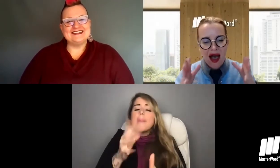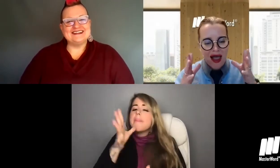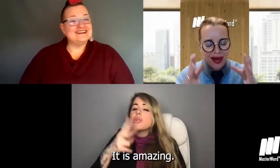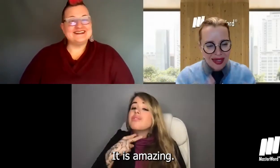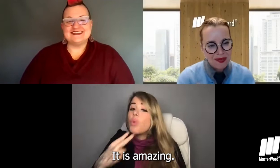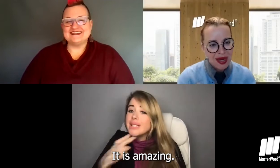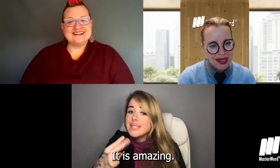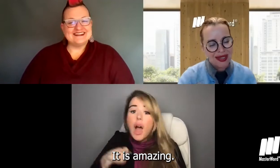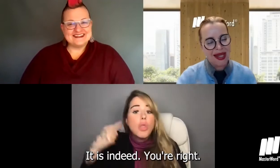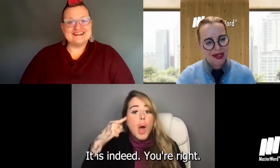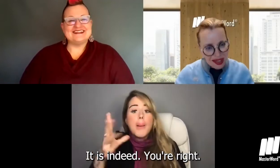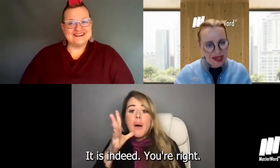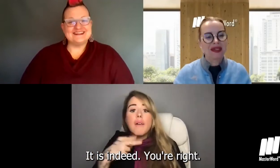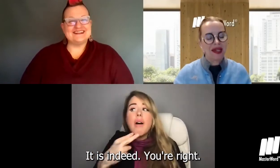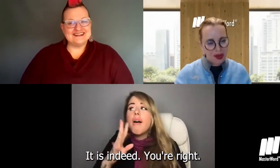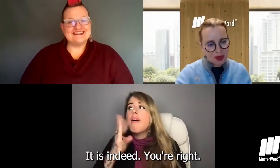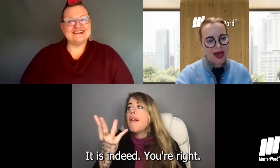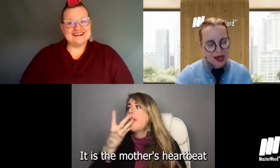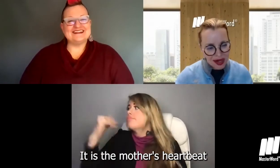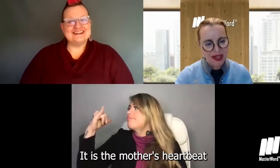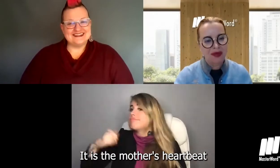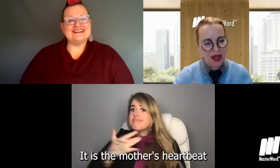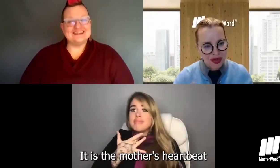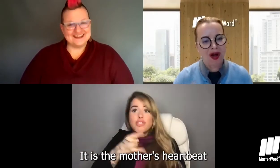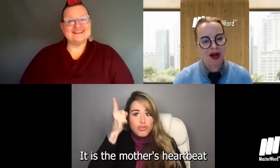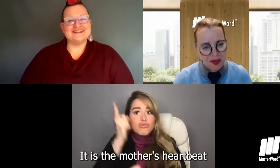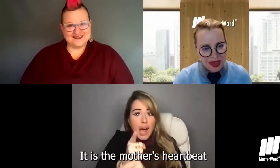It is amazing. It is indeed. You're right. It is the mother's heartbeat.